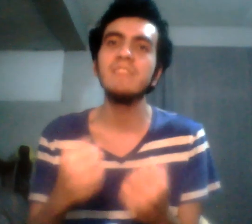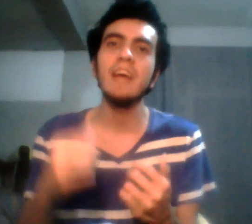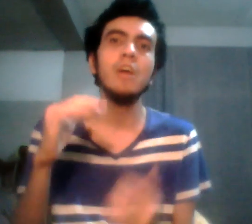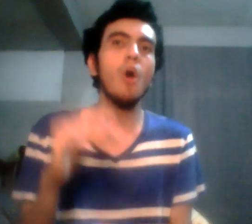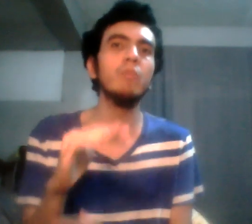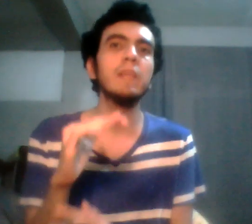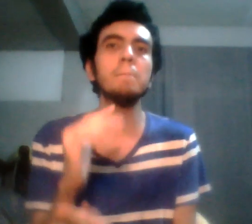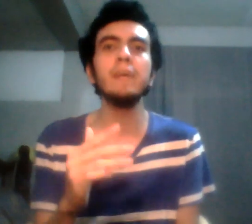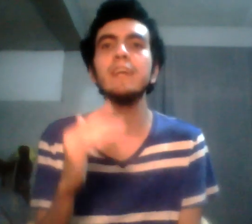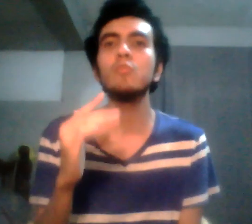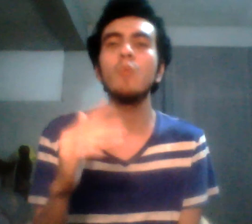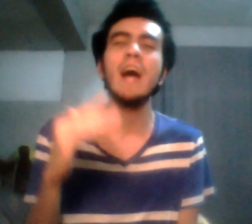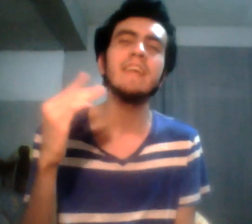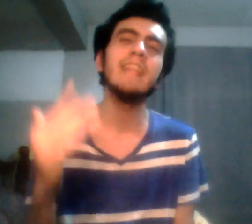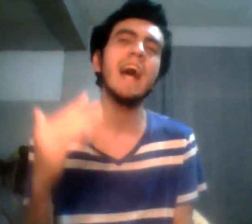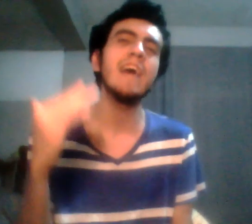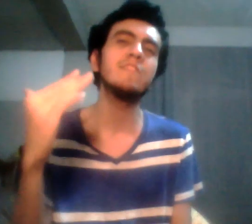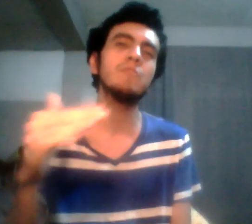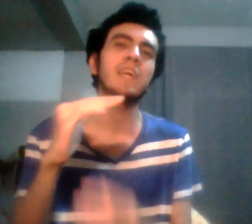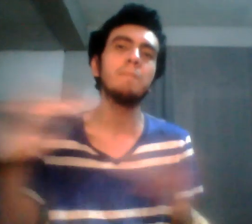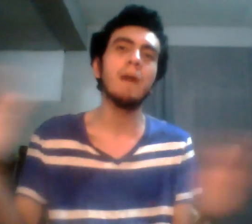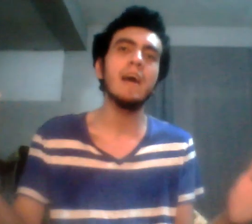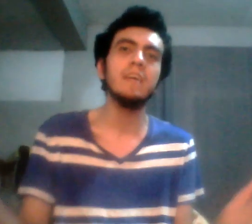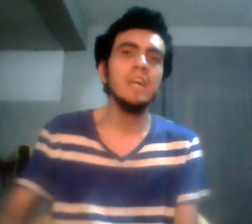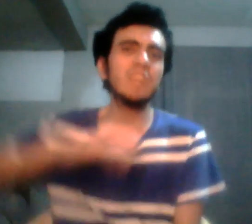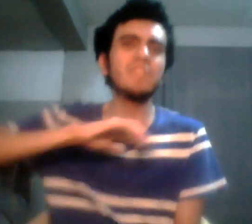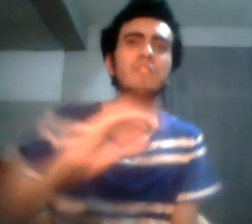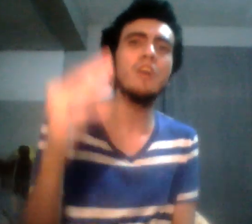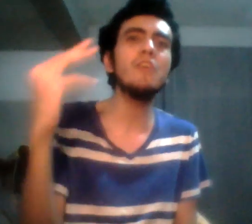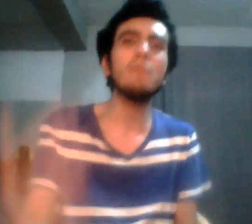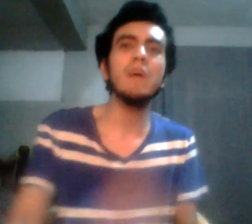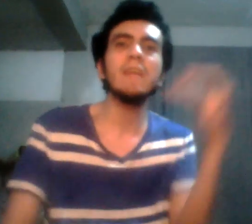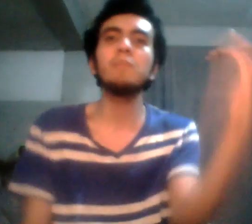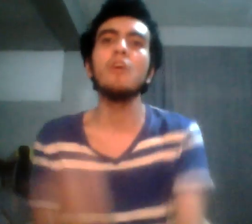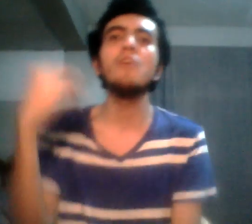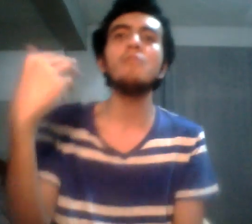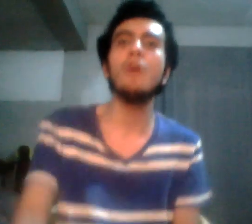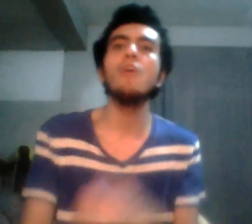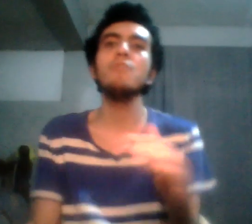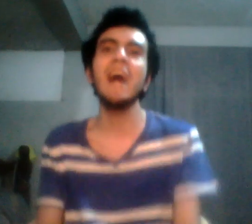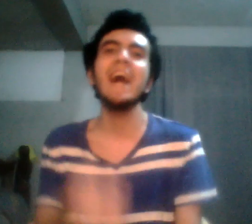side. Only bit white lies to get by. Cause don't know where I'm going, oh, I